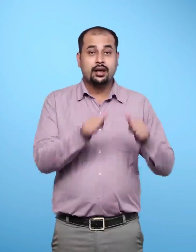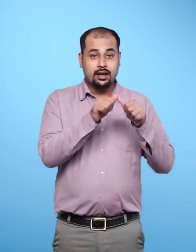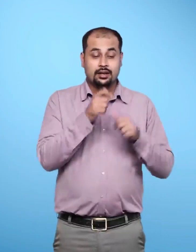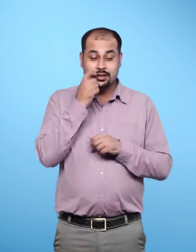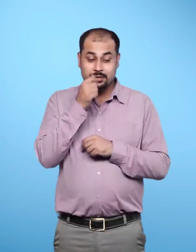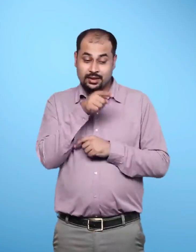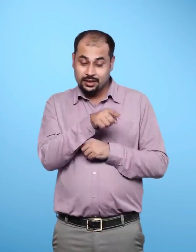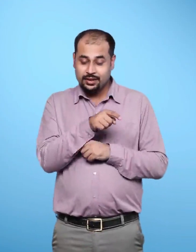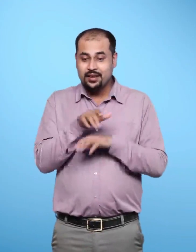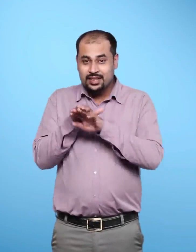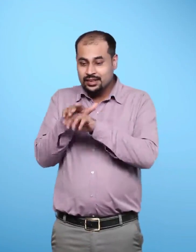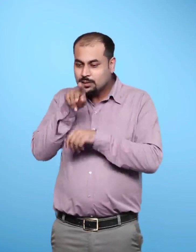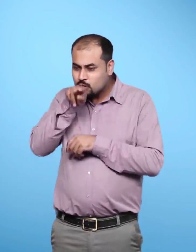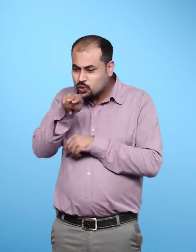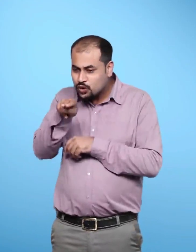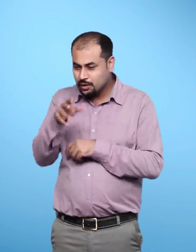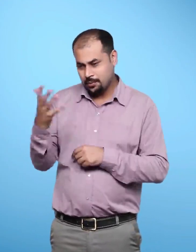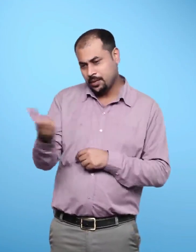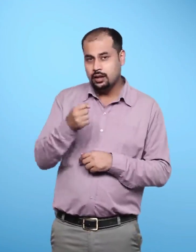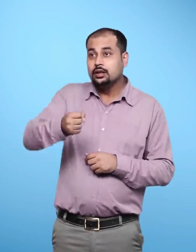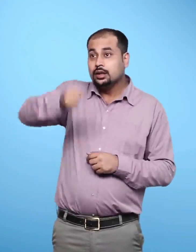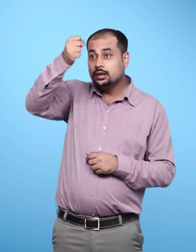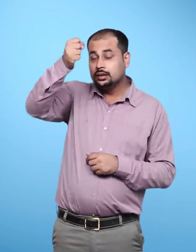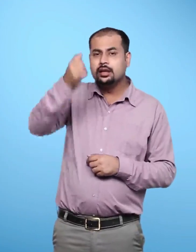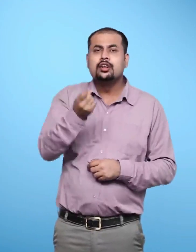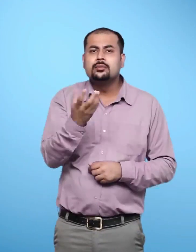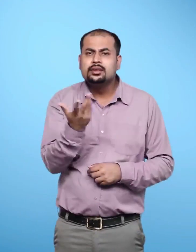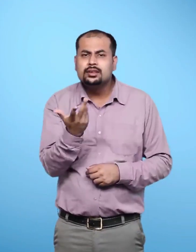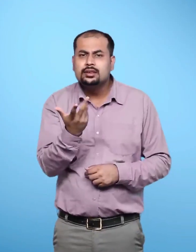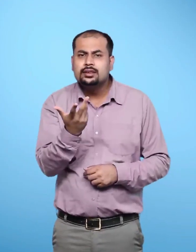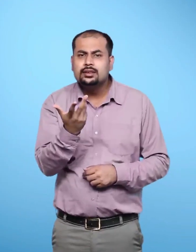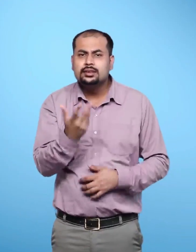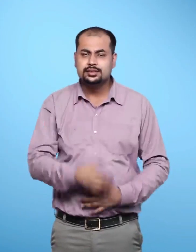A. How many kilograms of squid did he buy?